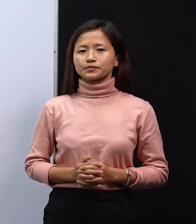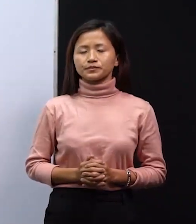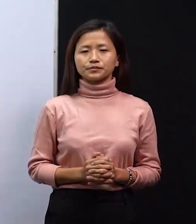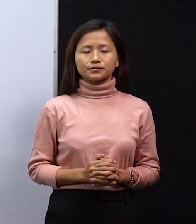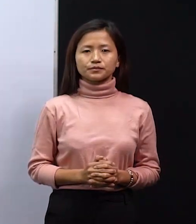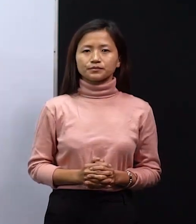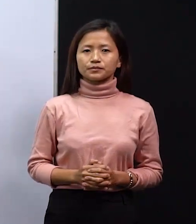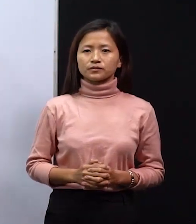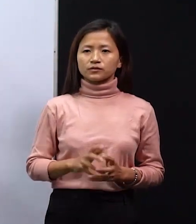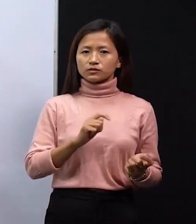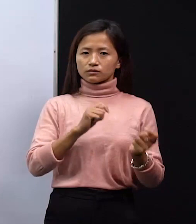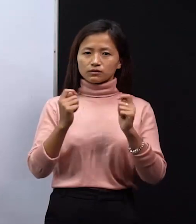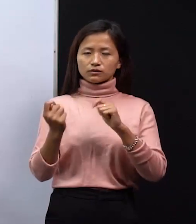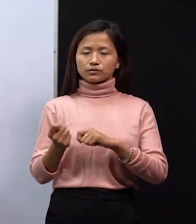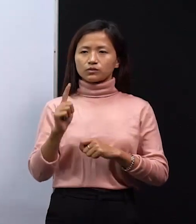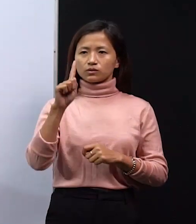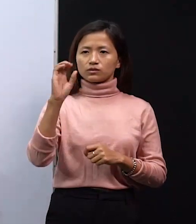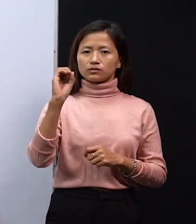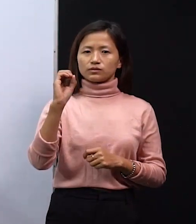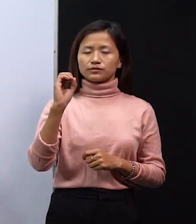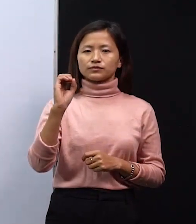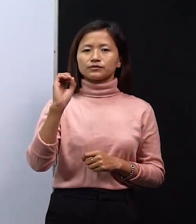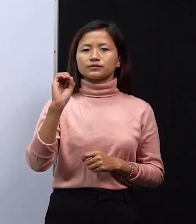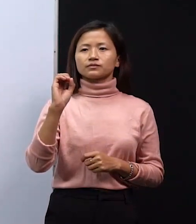Please turn to page number 151 in your